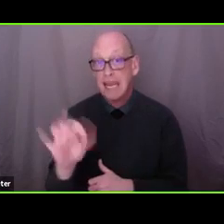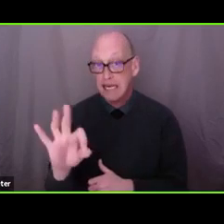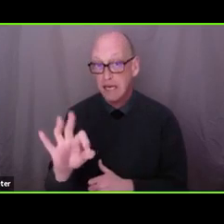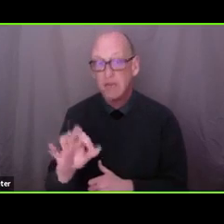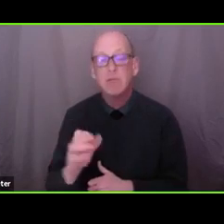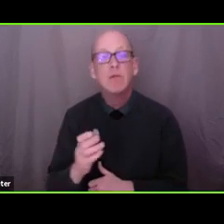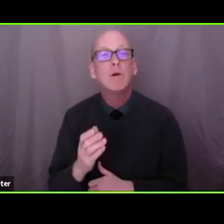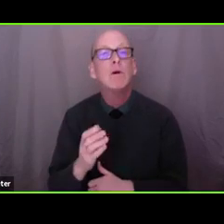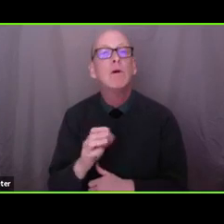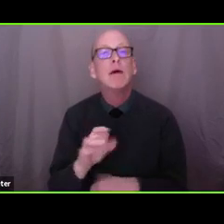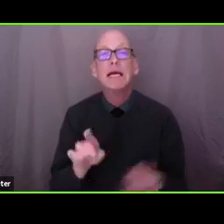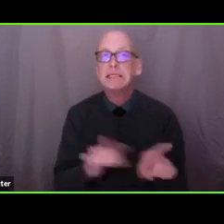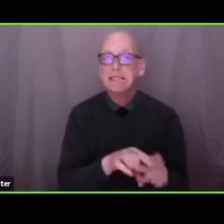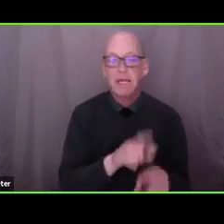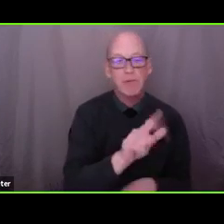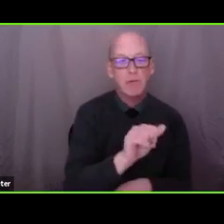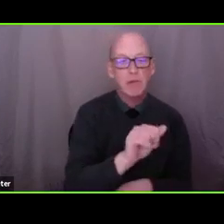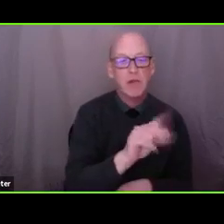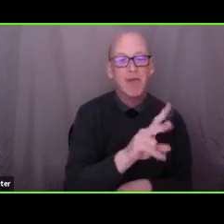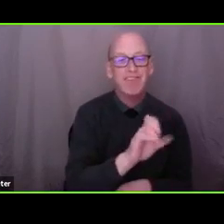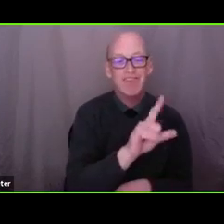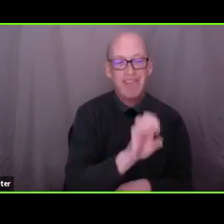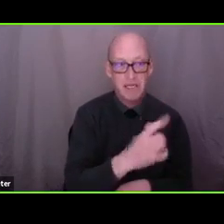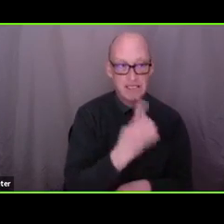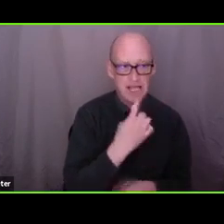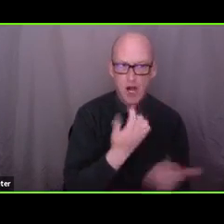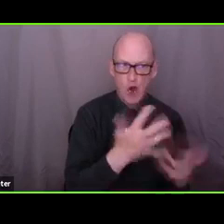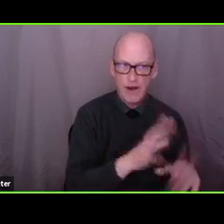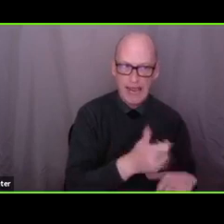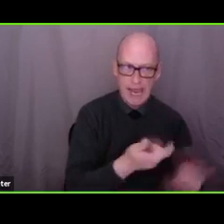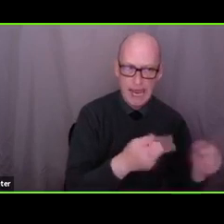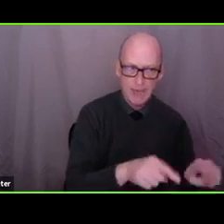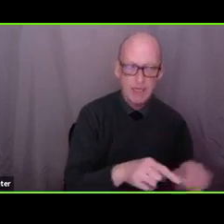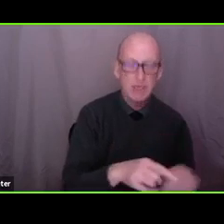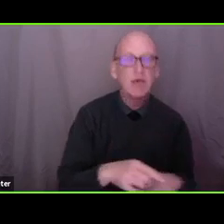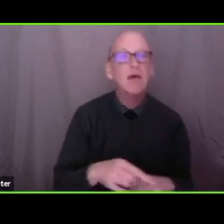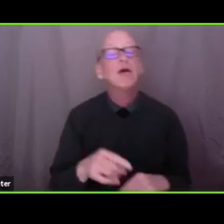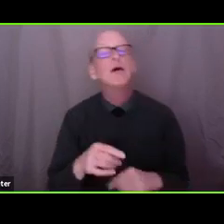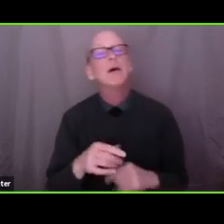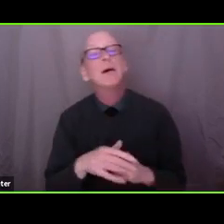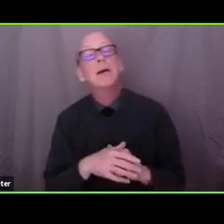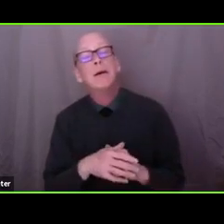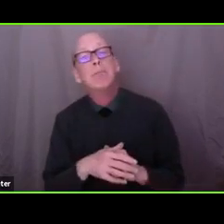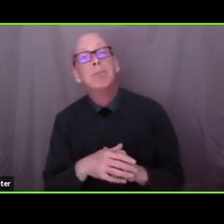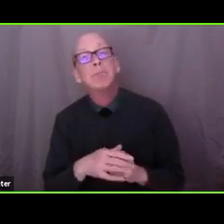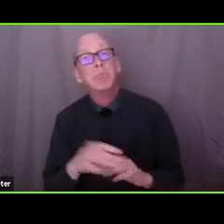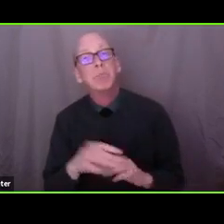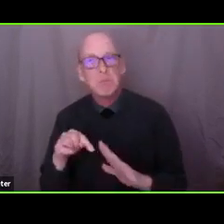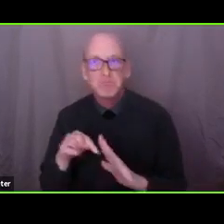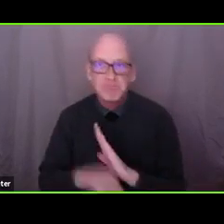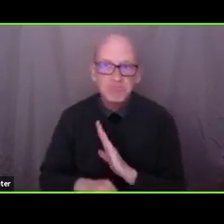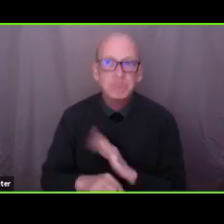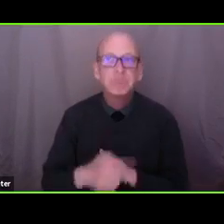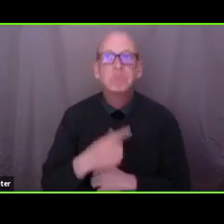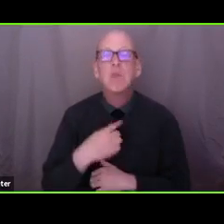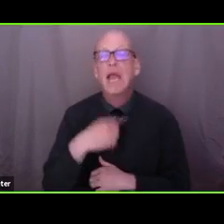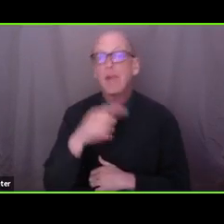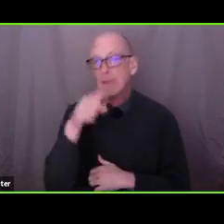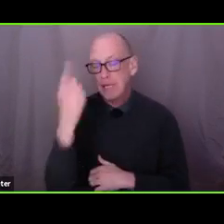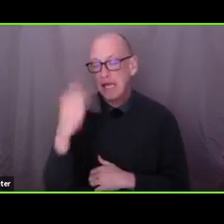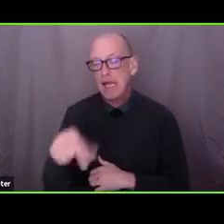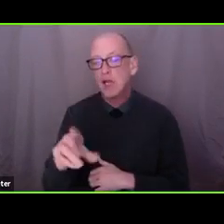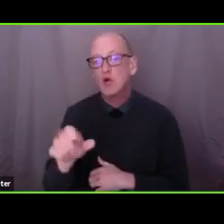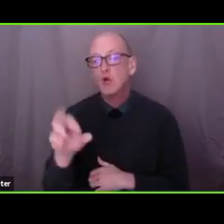like Lavelle said that already was happening, it does intensify things. As a Black queer woman or